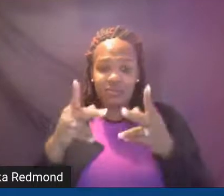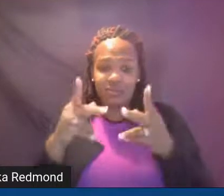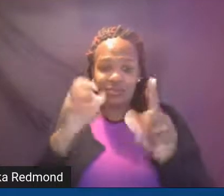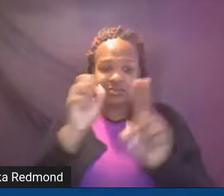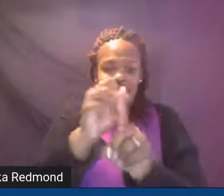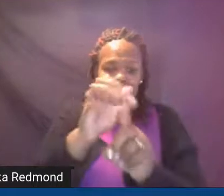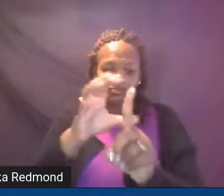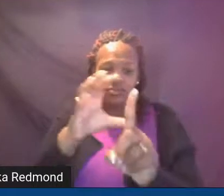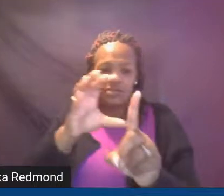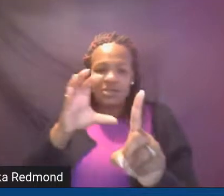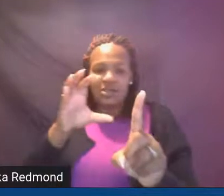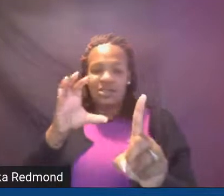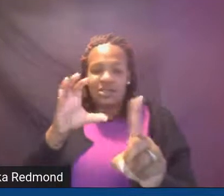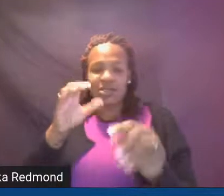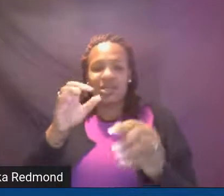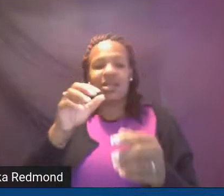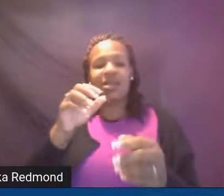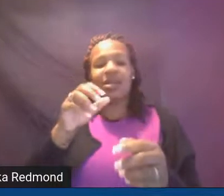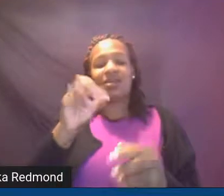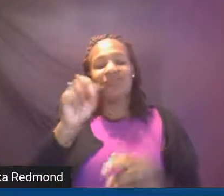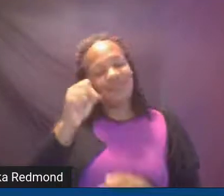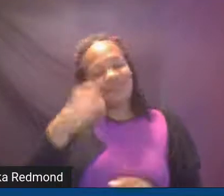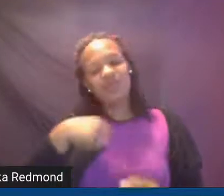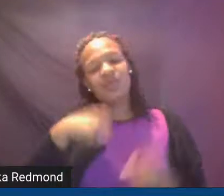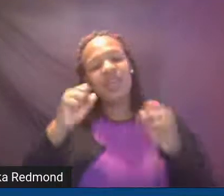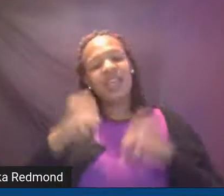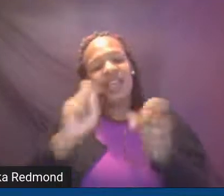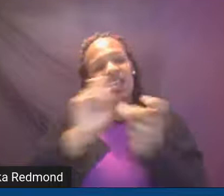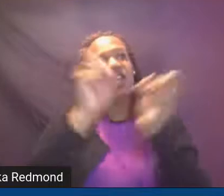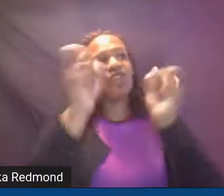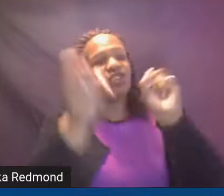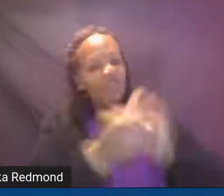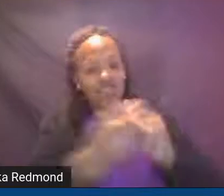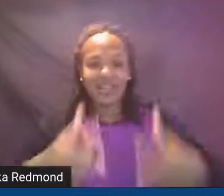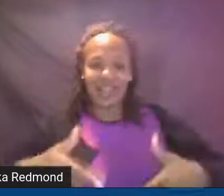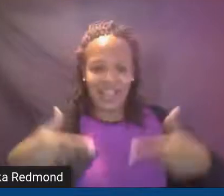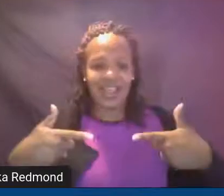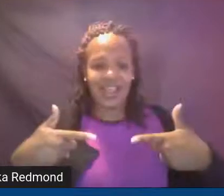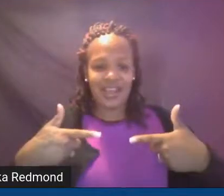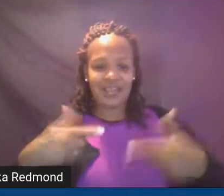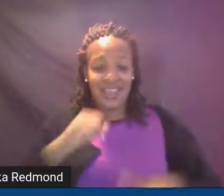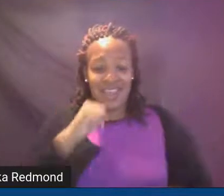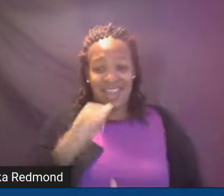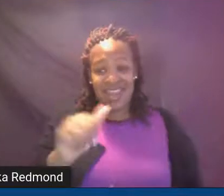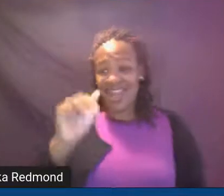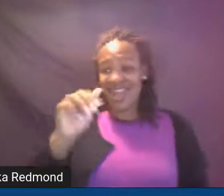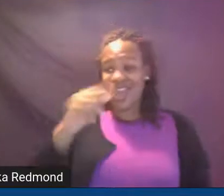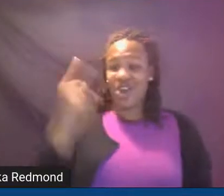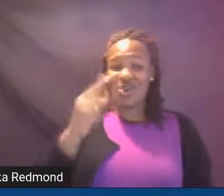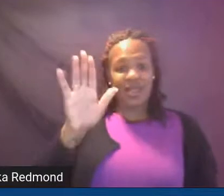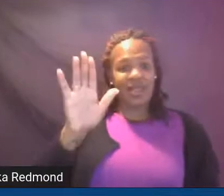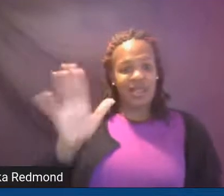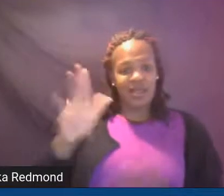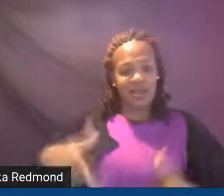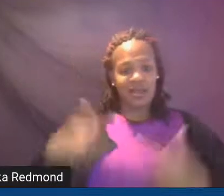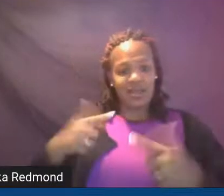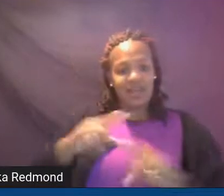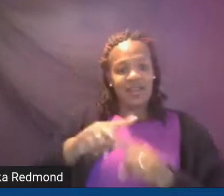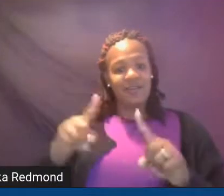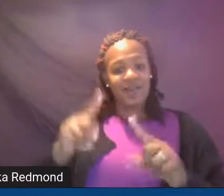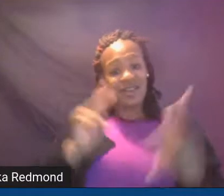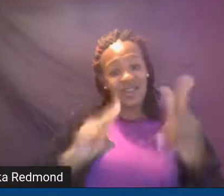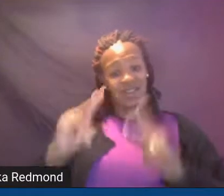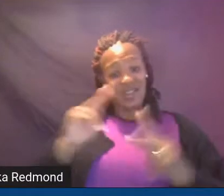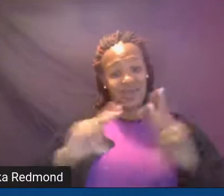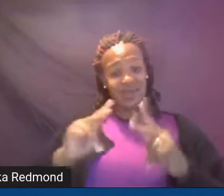we physically has changed a life, right? We've really changed a life, and not just that life, but the people around them. You know,